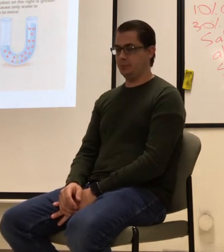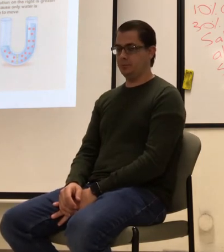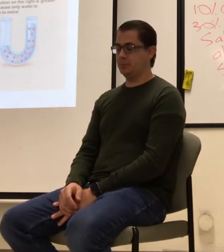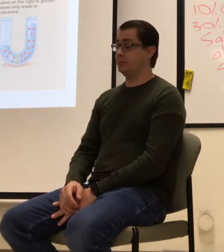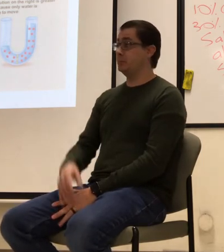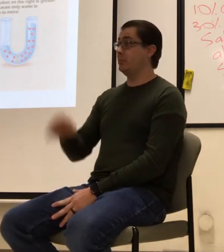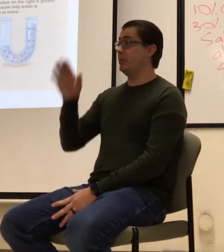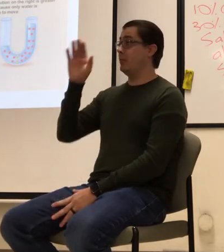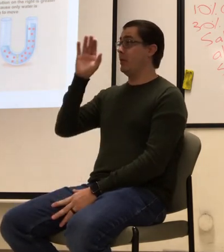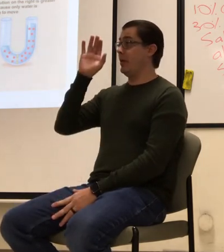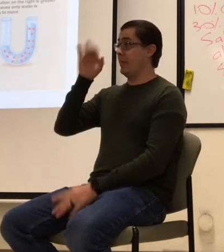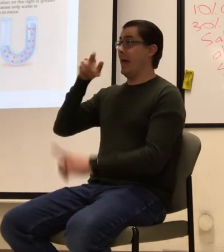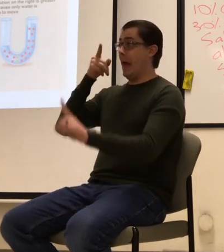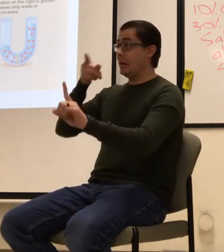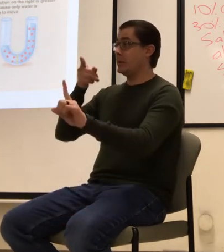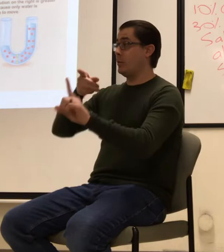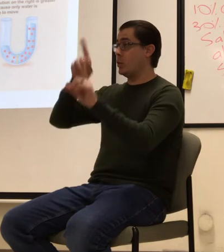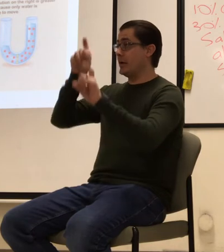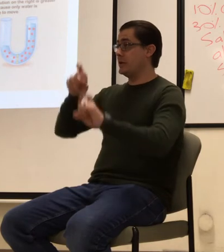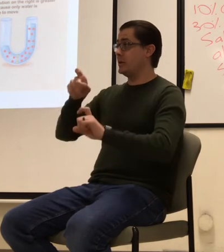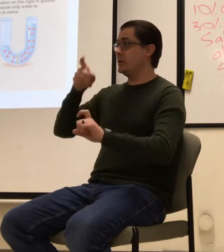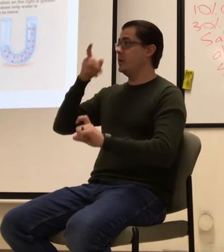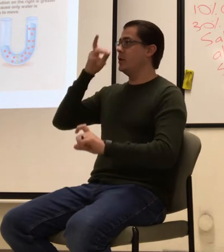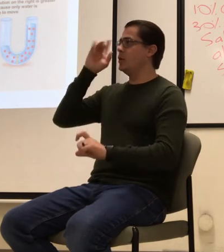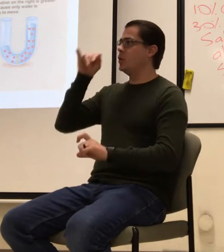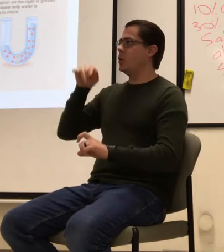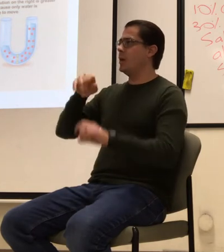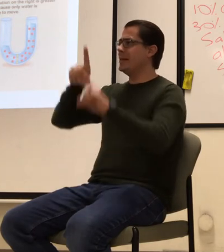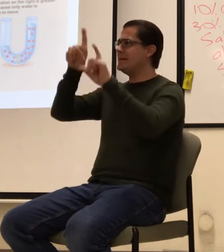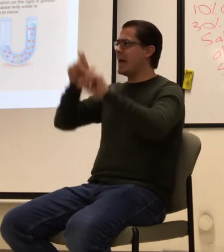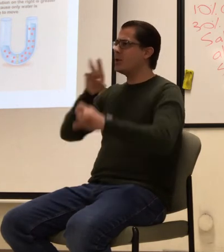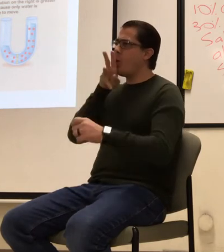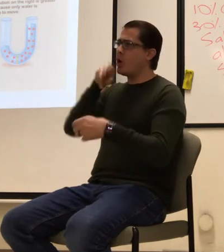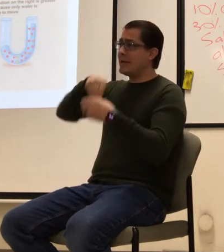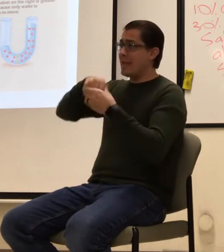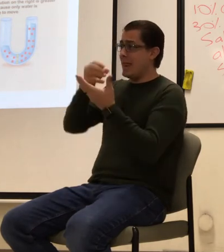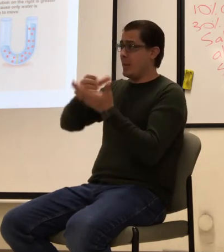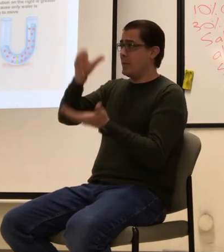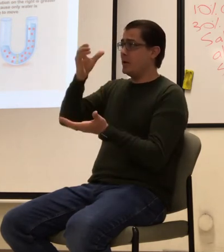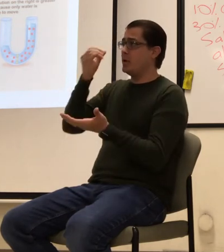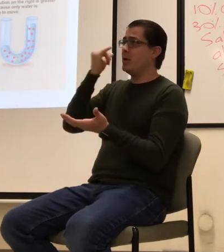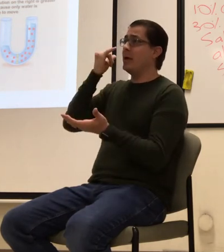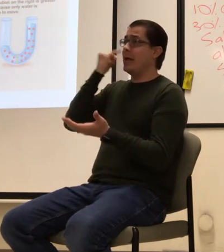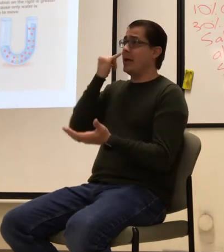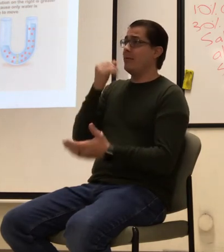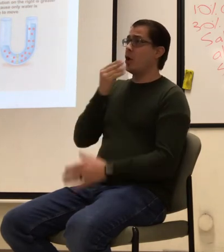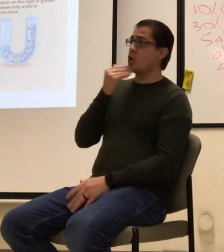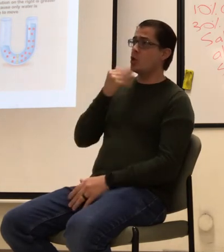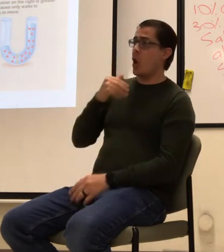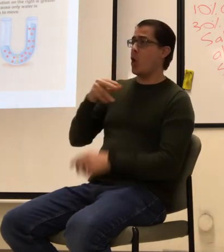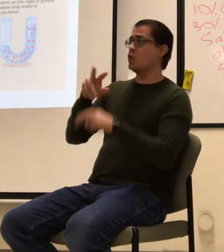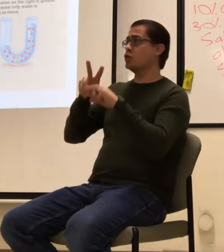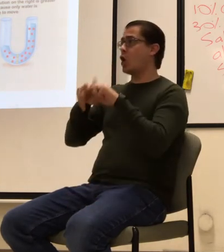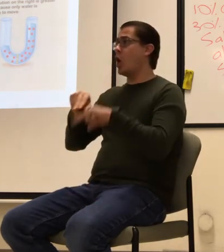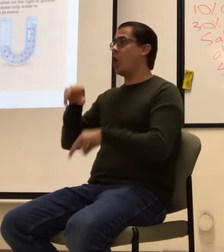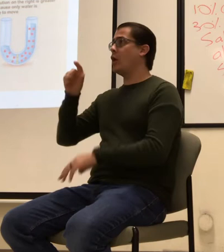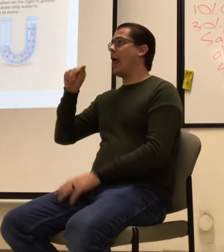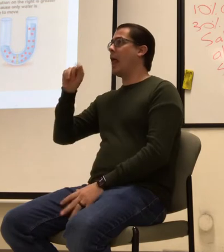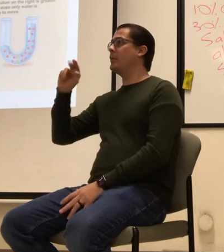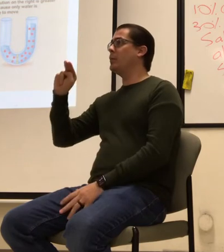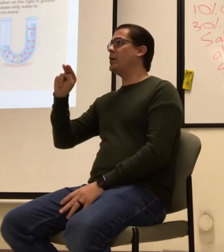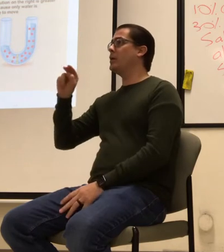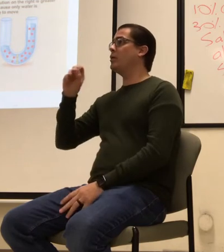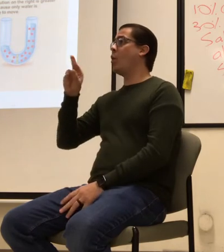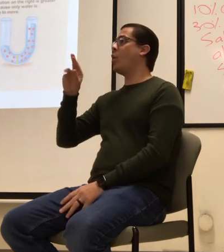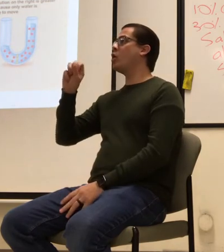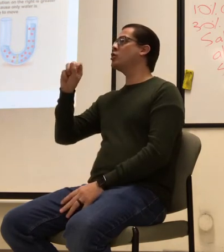That's what we're testing. You're going to test for the presence or absence of glucose, salt, albumin, or starch.